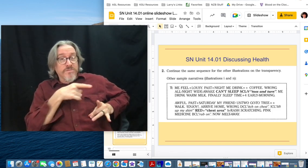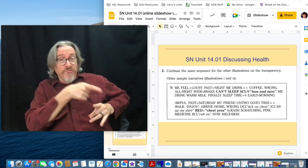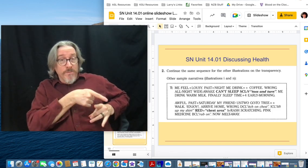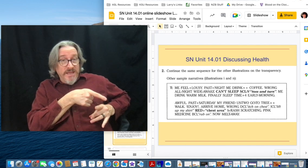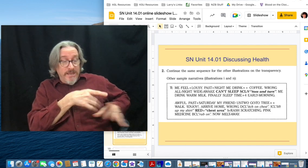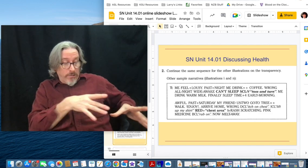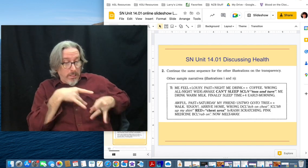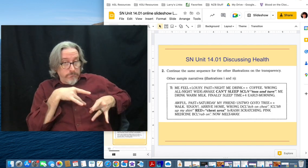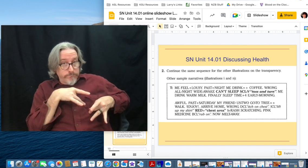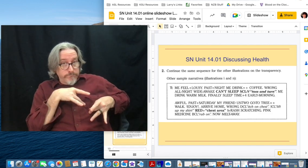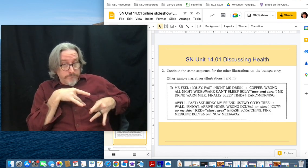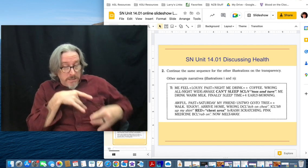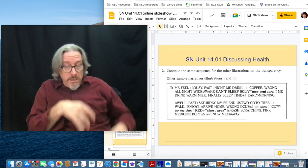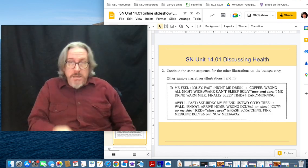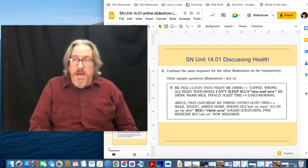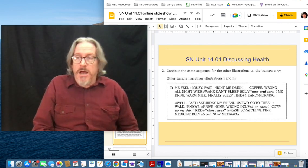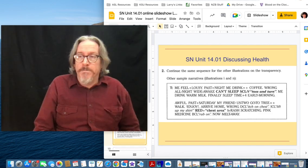from the kid.